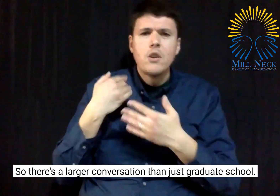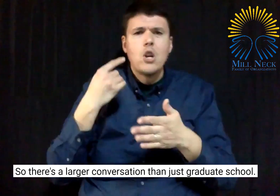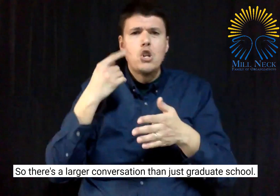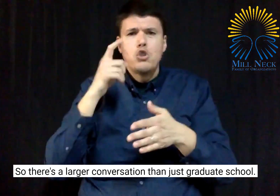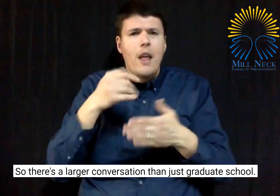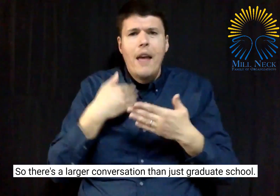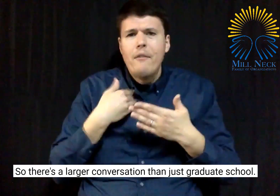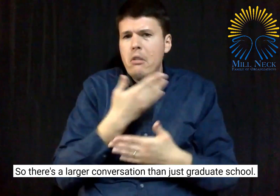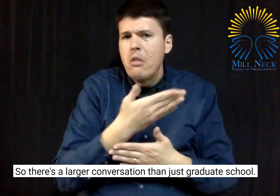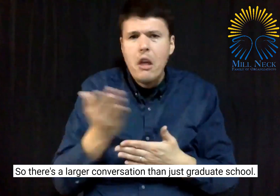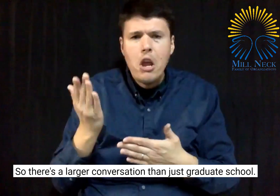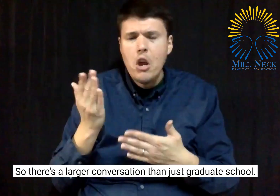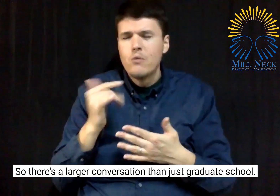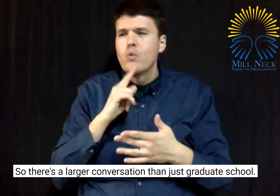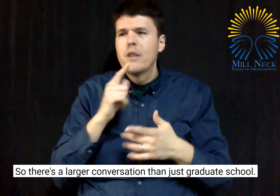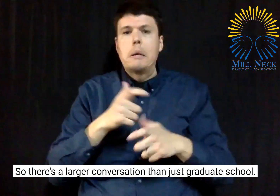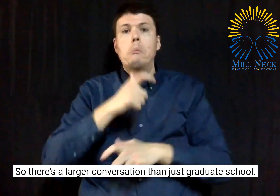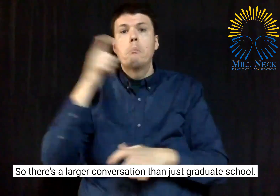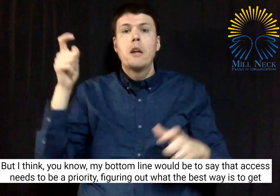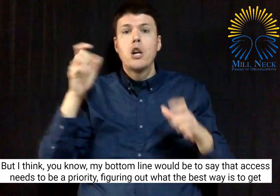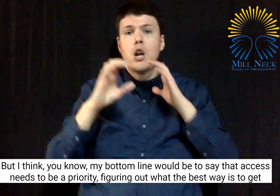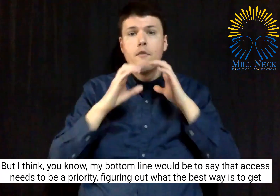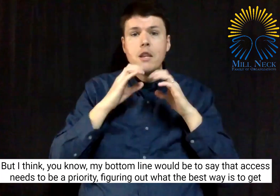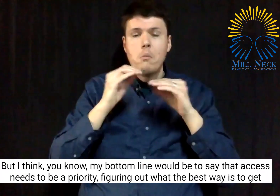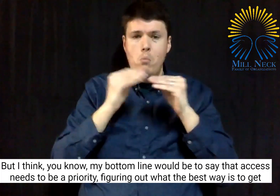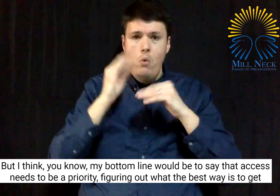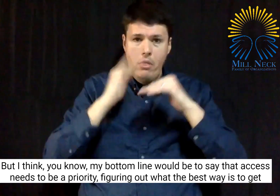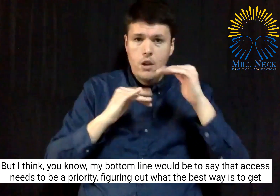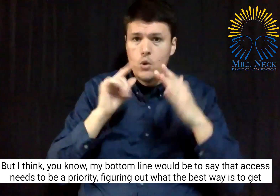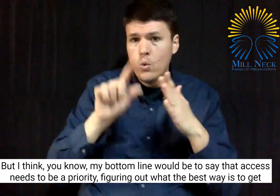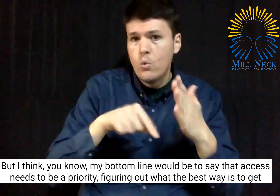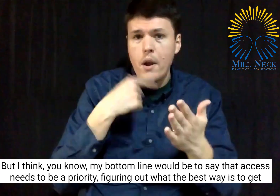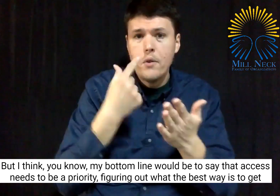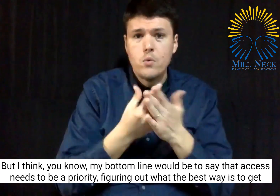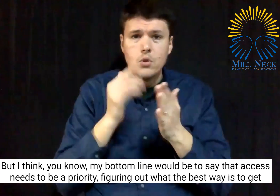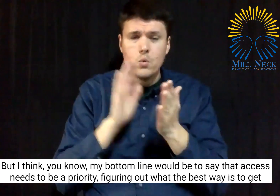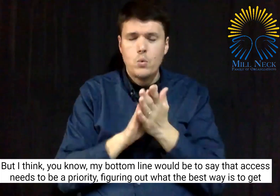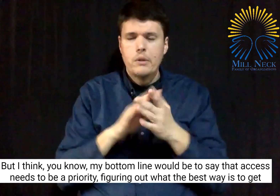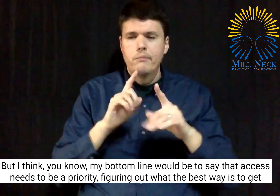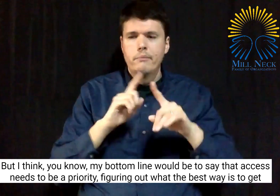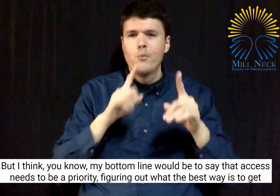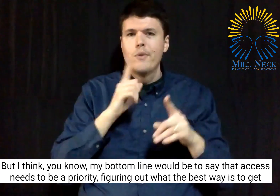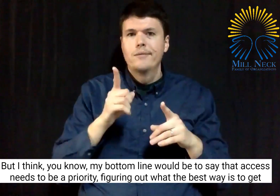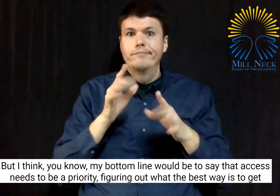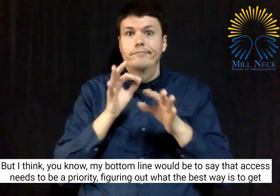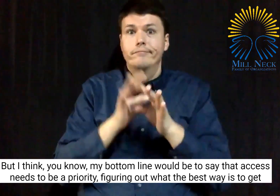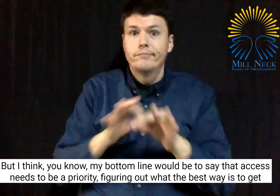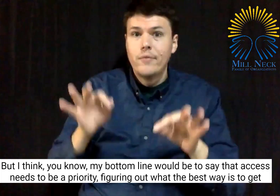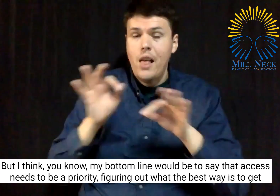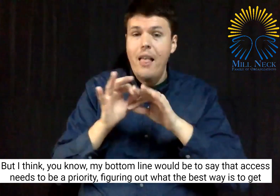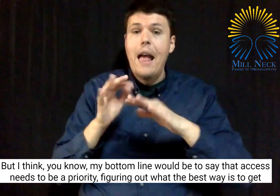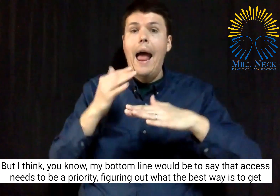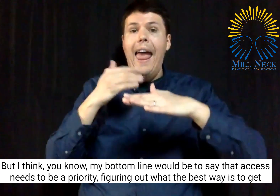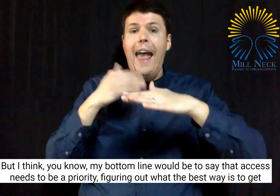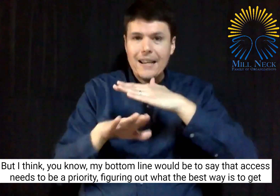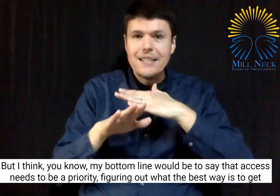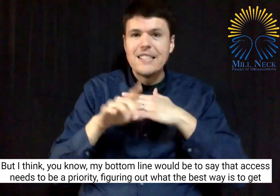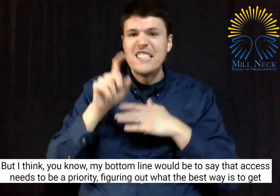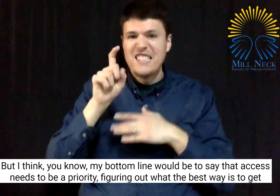a larger conversation than just graduate school. But I think, my bottom line would be to say that access needs to be a priority. Figuring